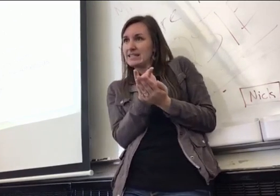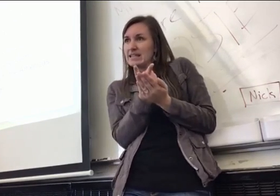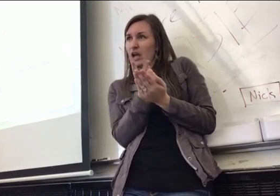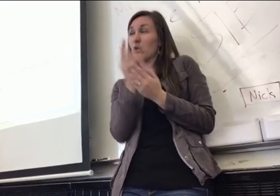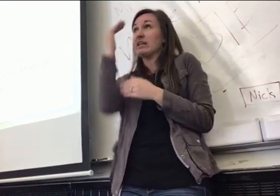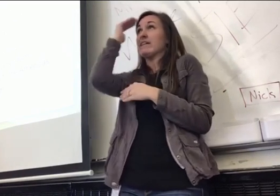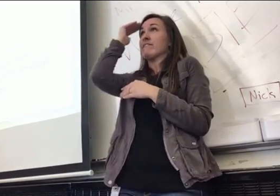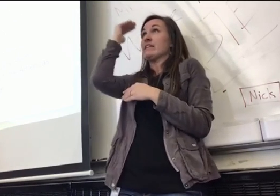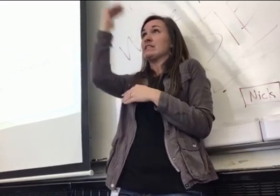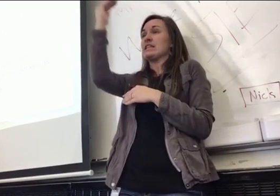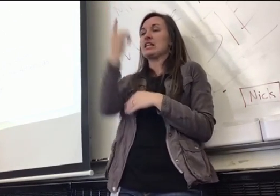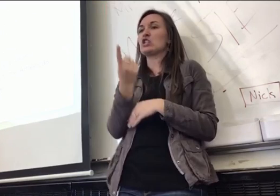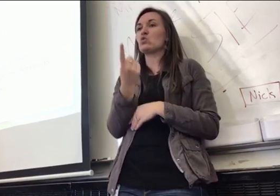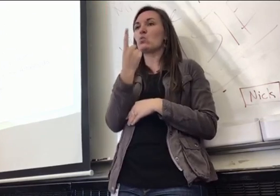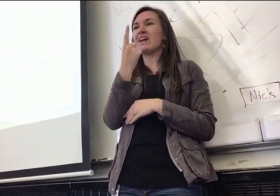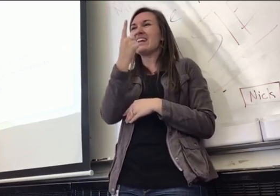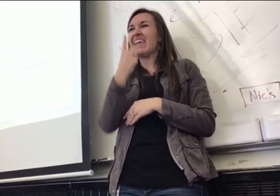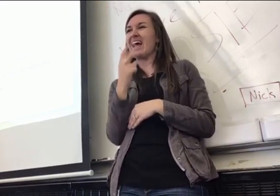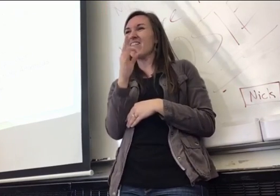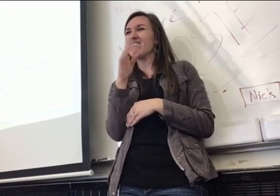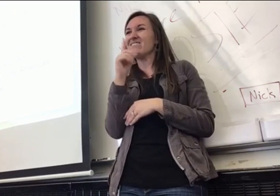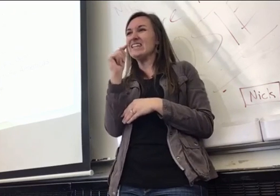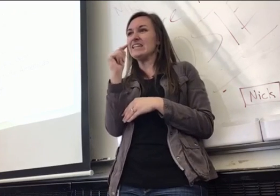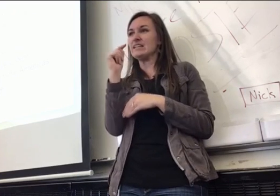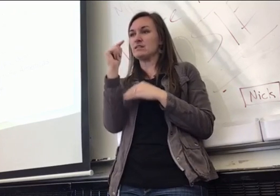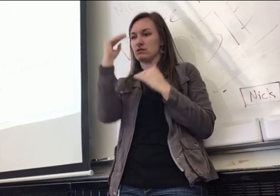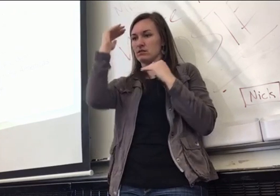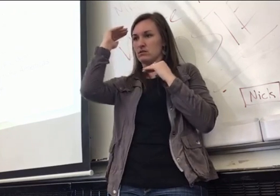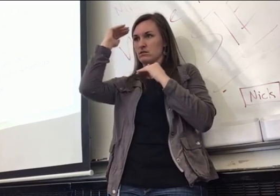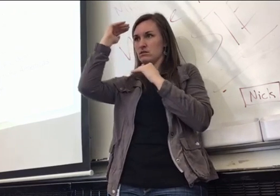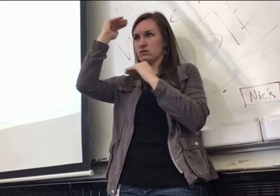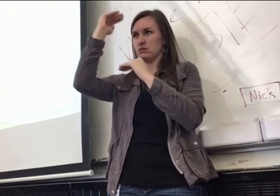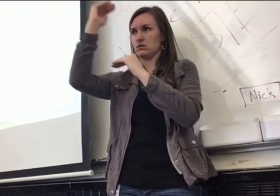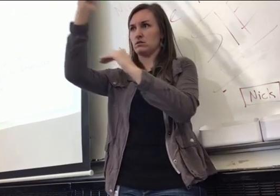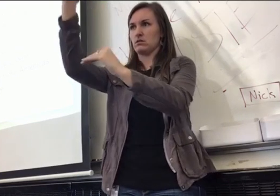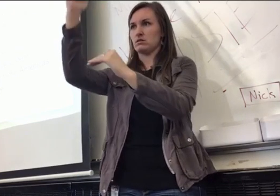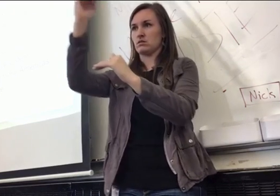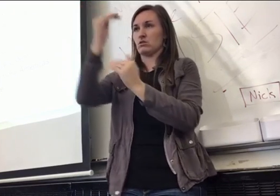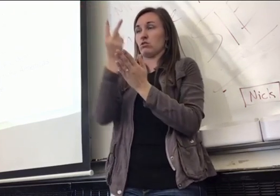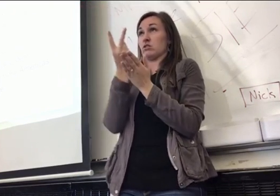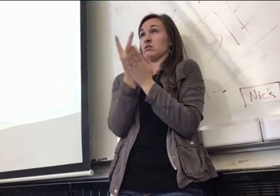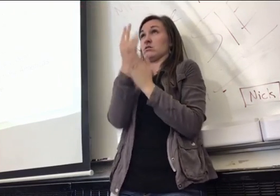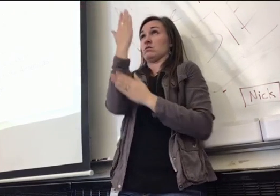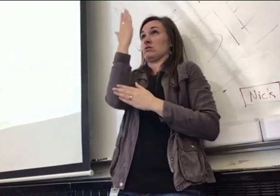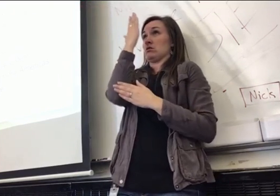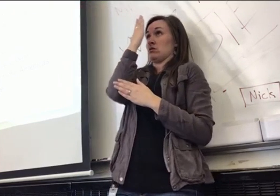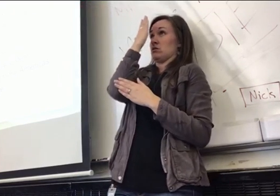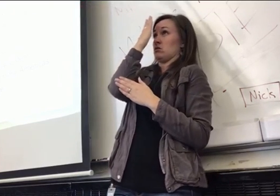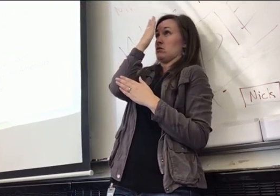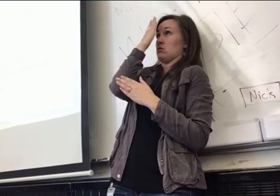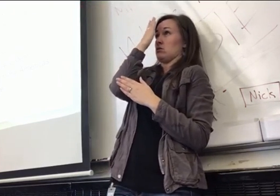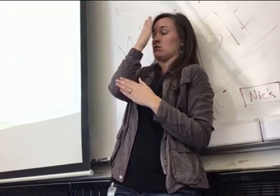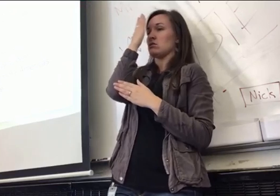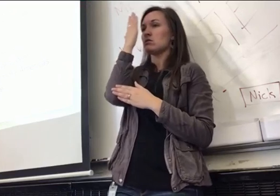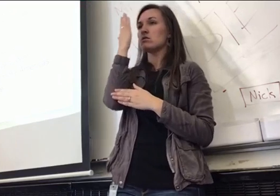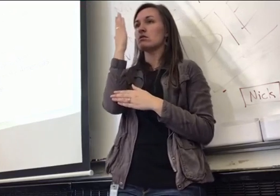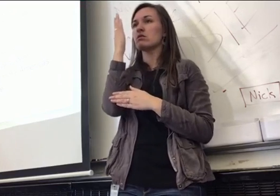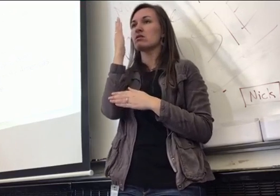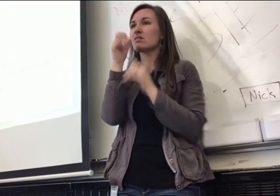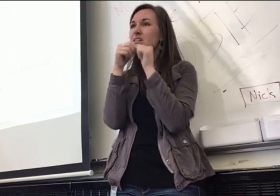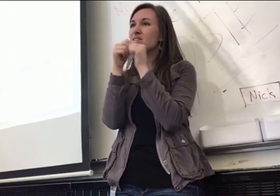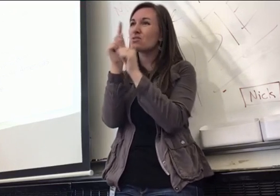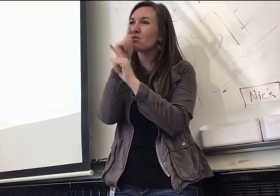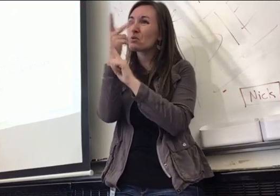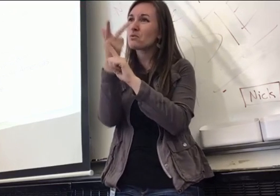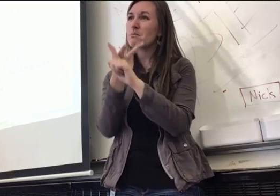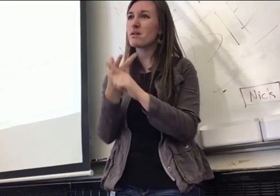is 1.5 feet above your head, or above your back of your head. So it's right about here, and you're there for 3